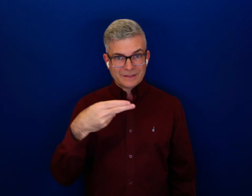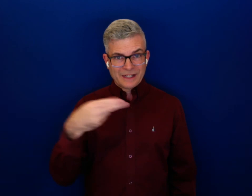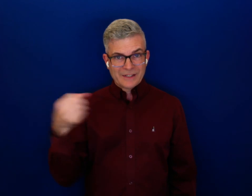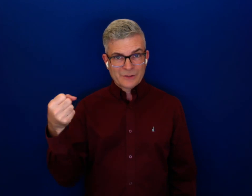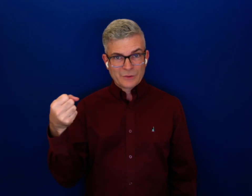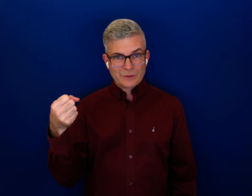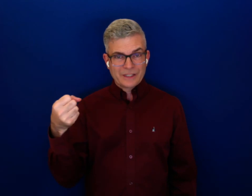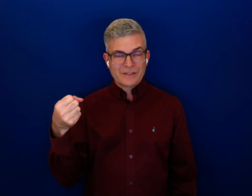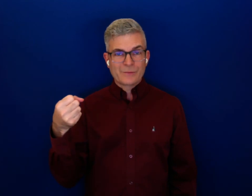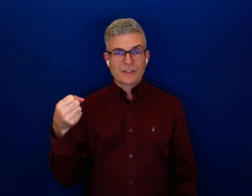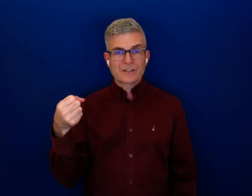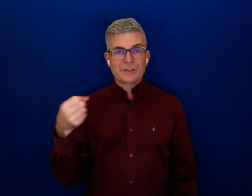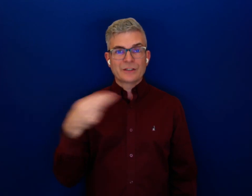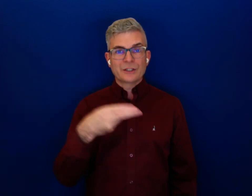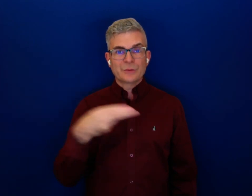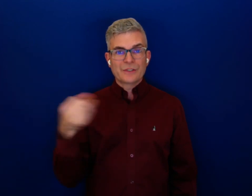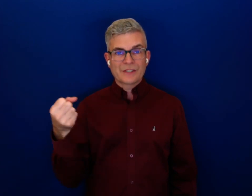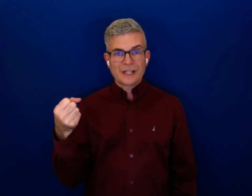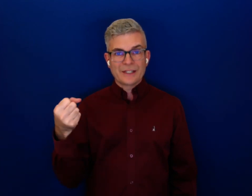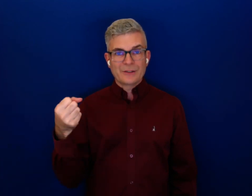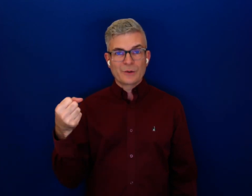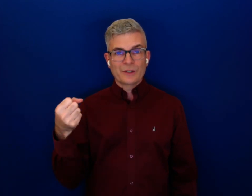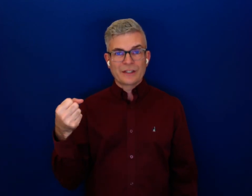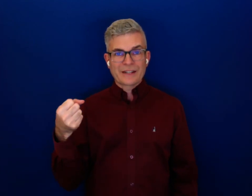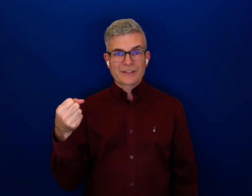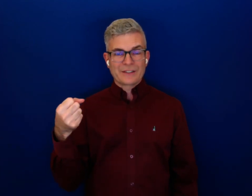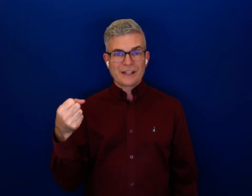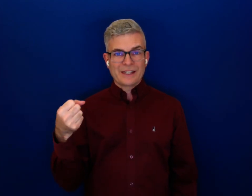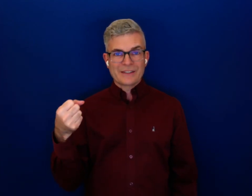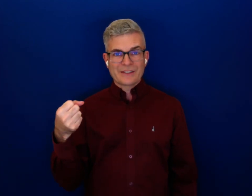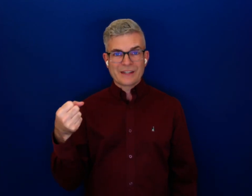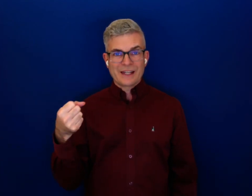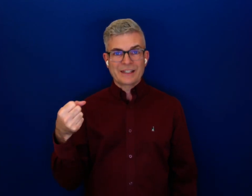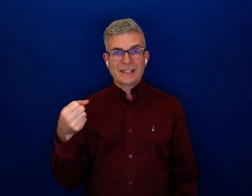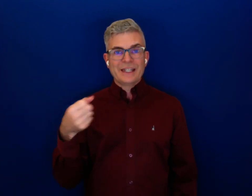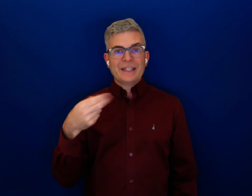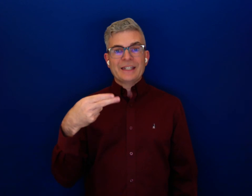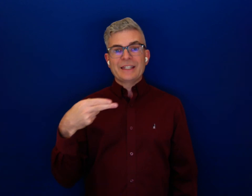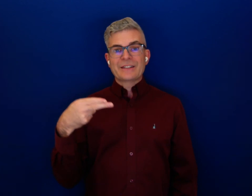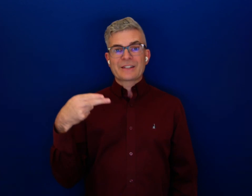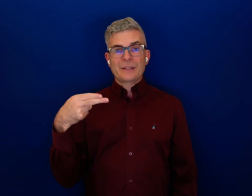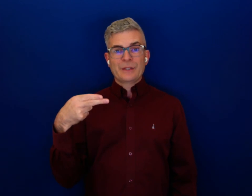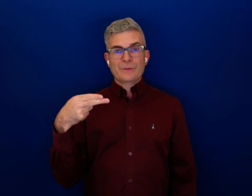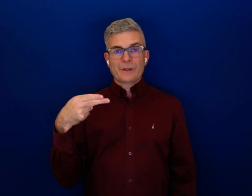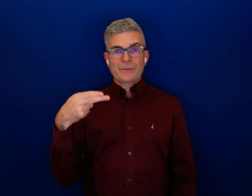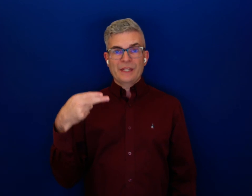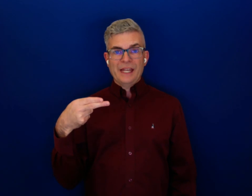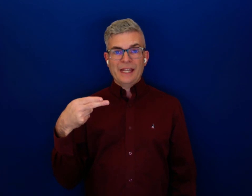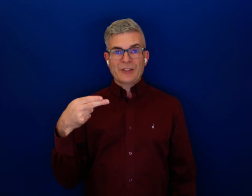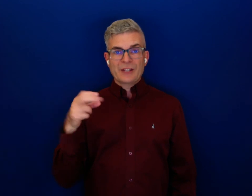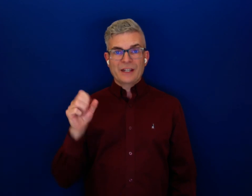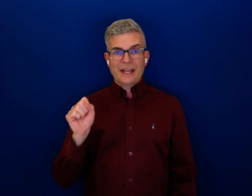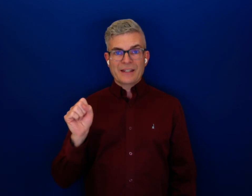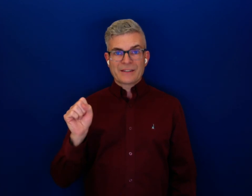high school is what's called a loan sign or a lexicalized sign. It's coming from the H and S of